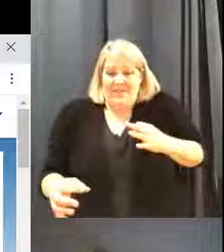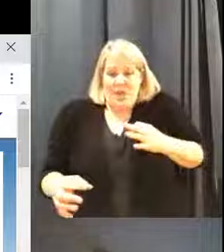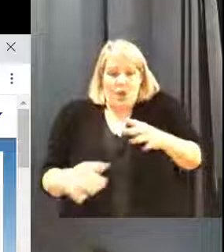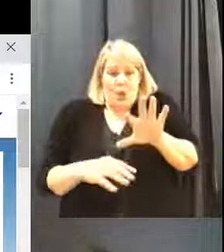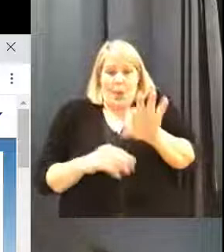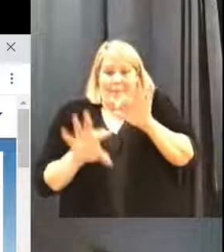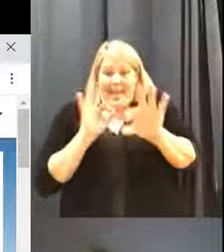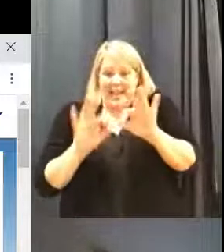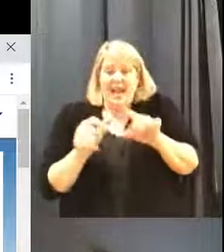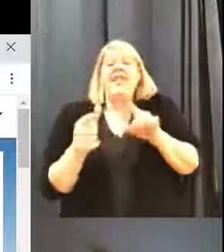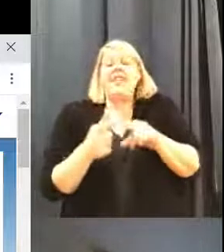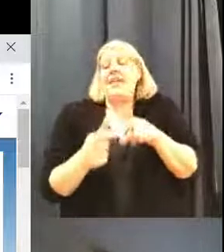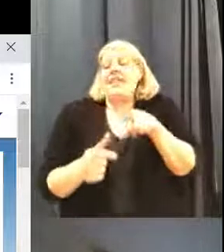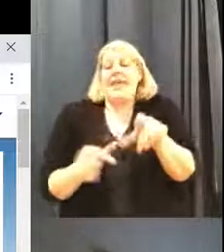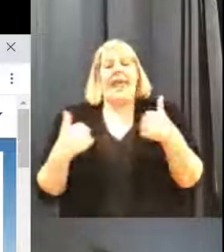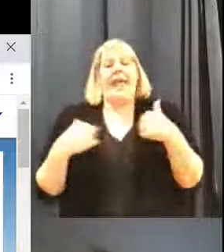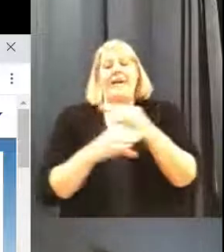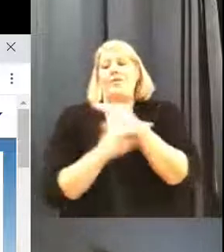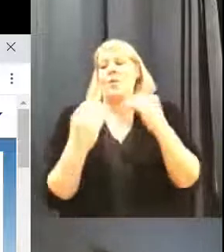Excuse me.